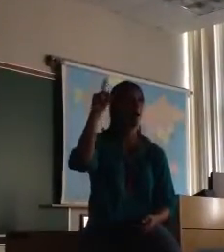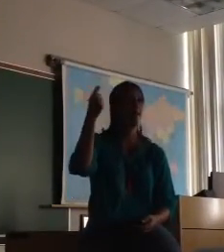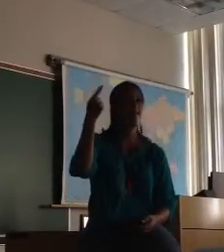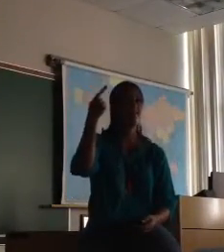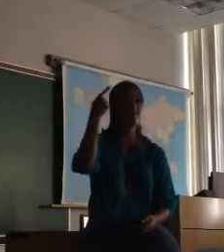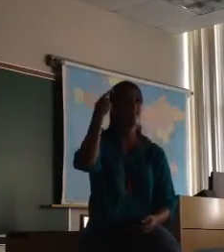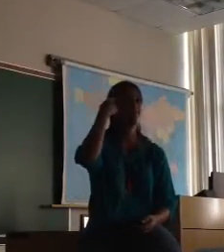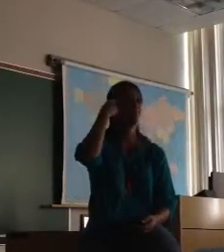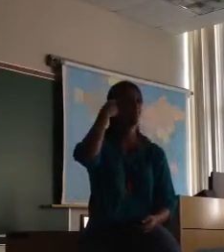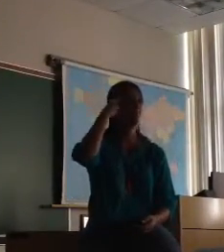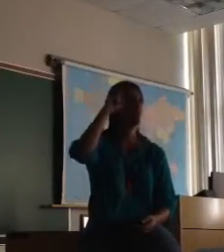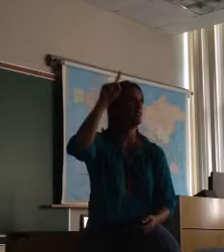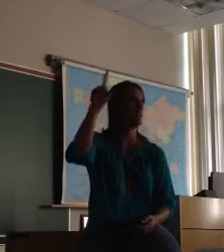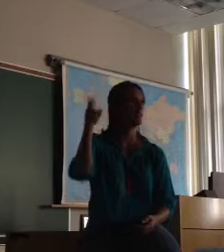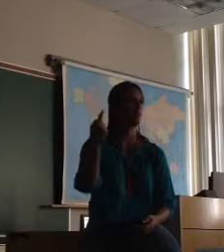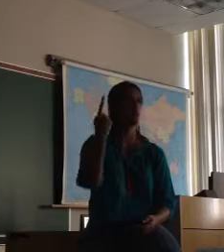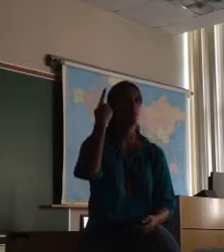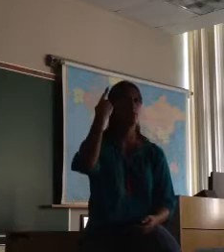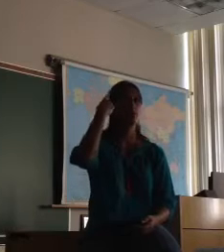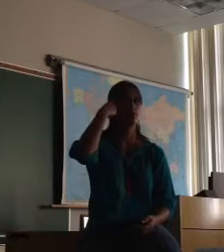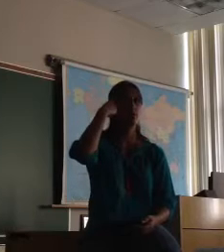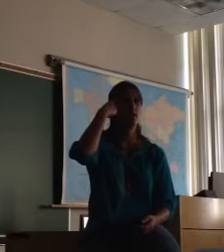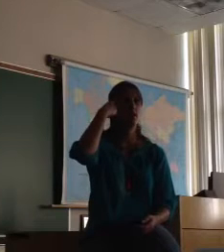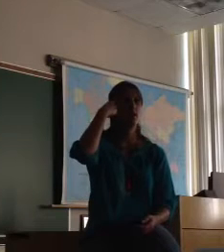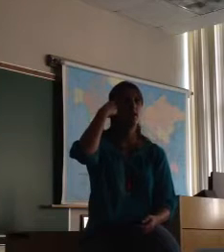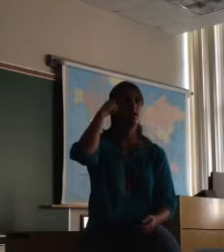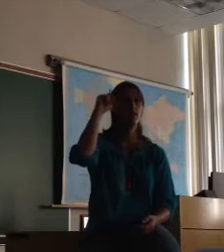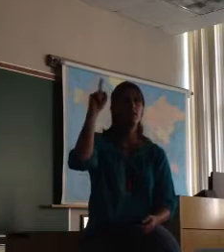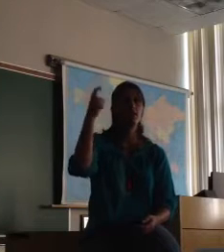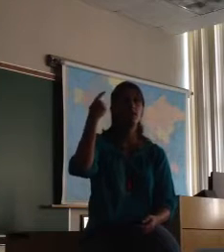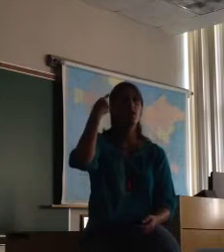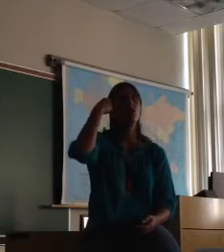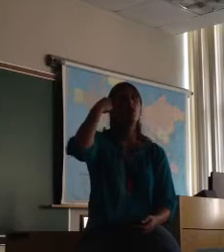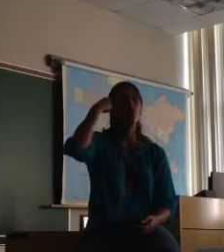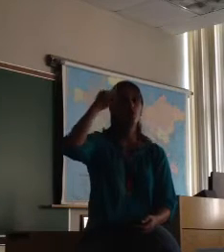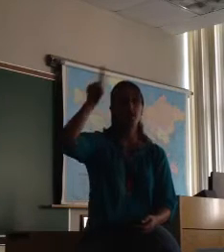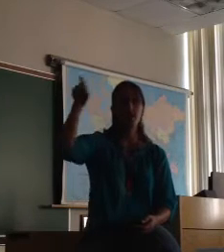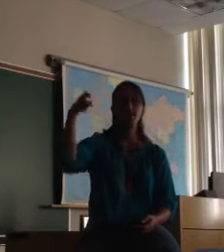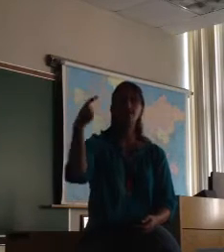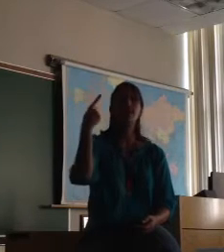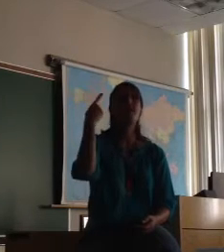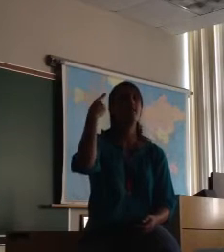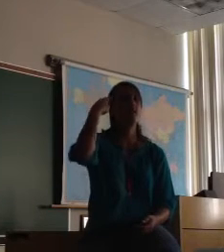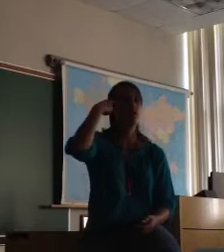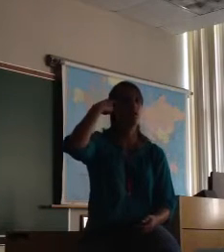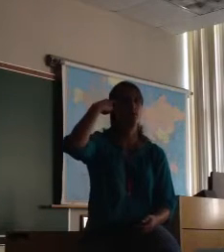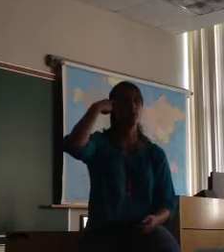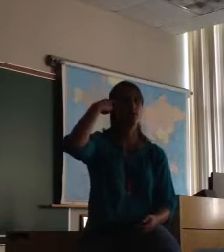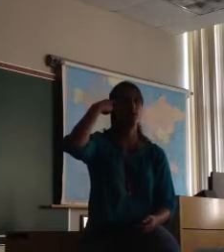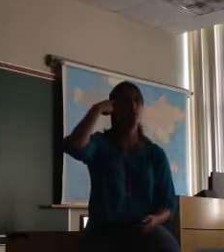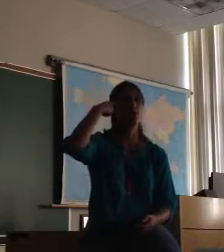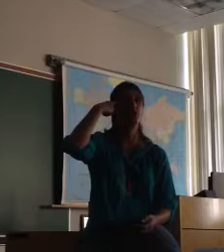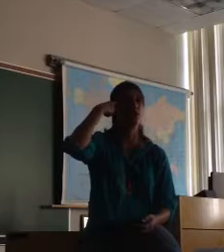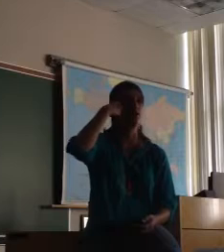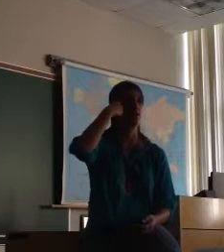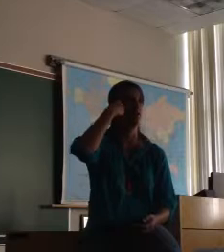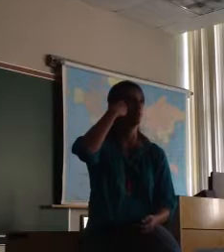mind, but it's, yeah, it's kind of a weird motion. Curl the X, then do the forehead. Curl the X, and then touch your temple with your index Curl finger. the X and